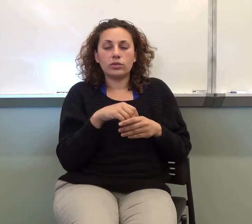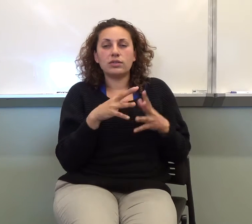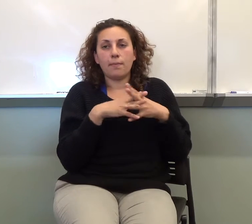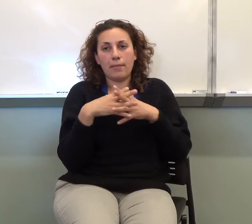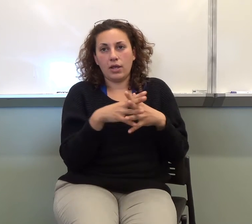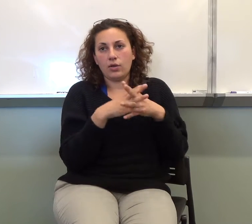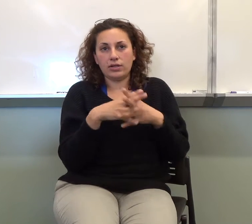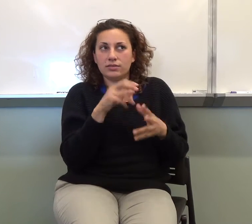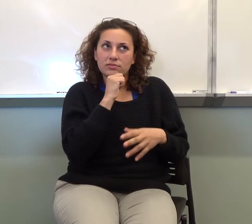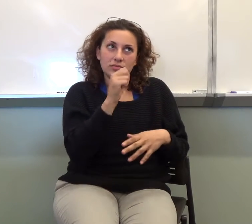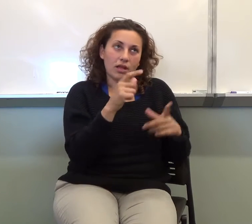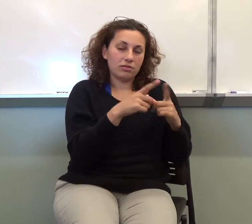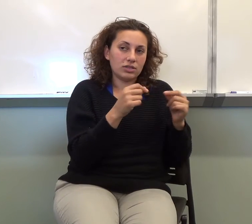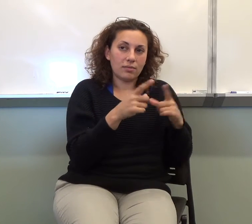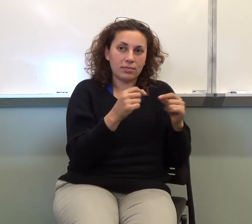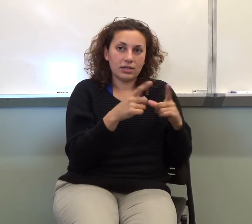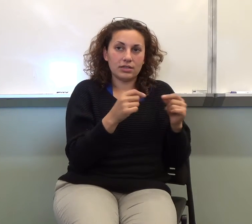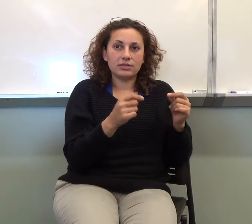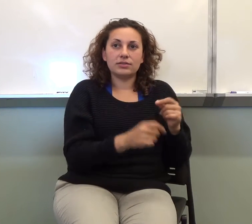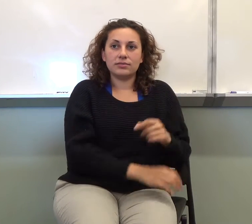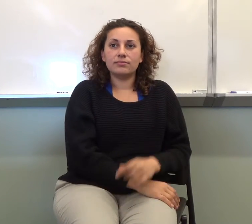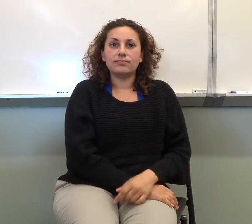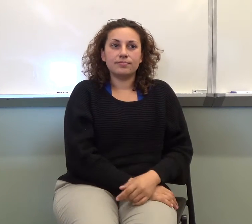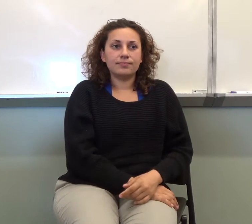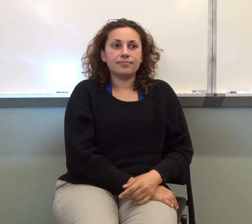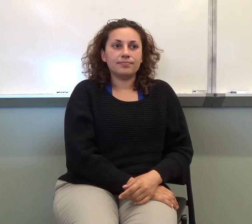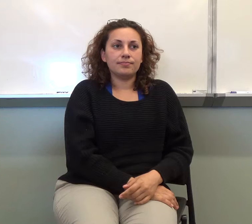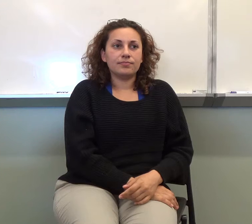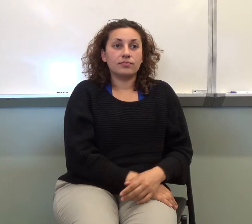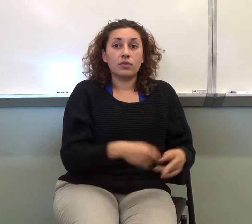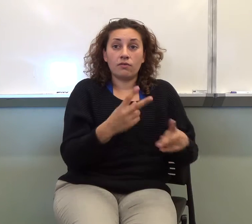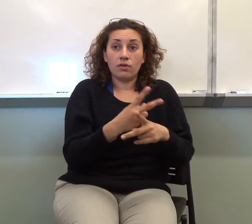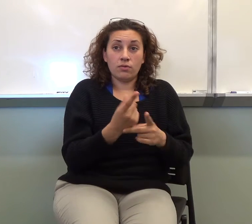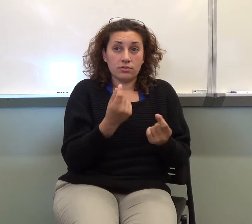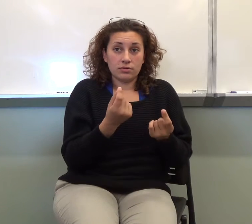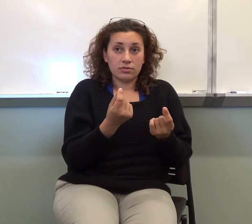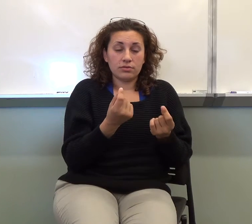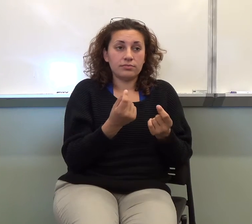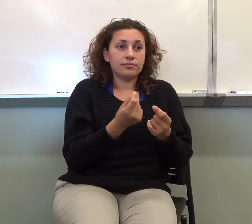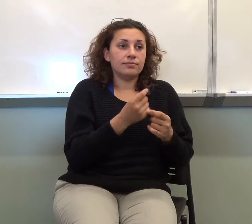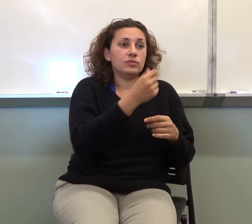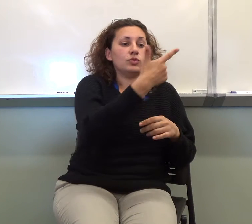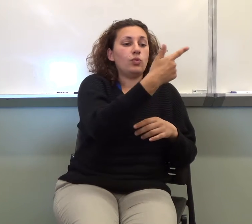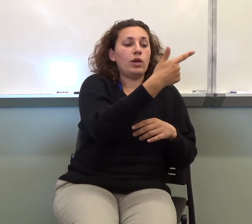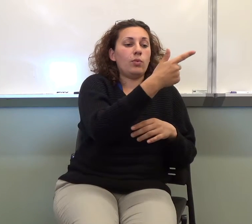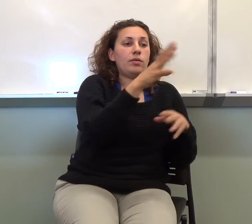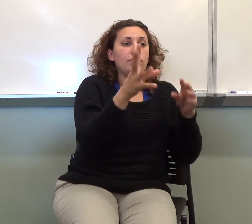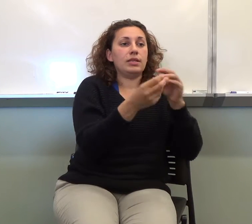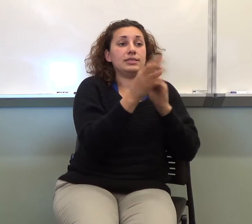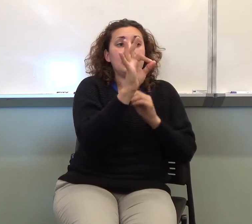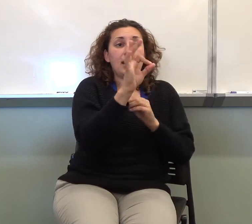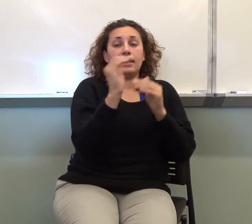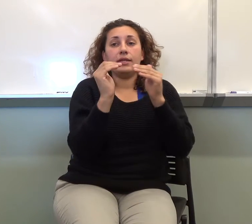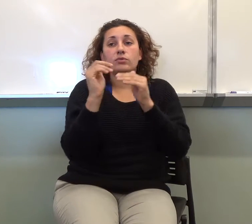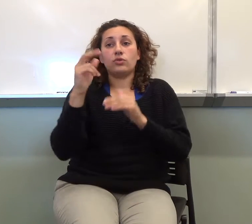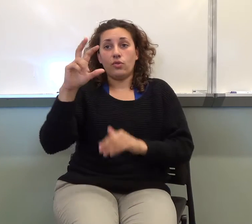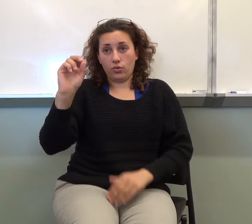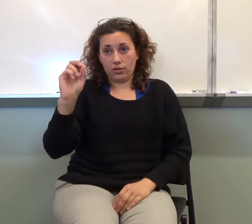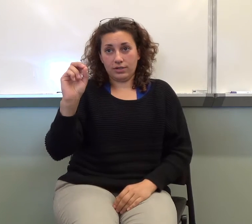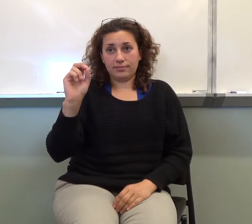than Japanese too. So in order to figure that out, you'd have to add the 21 to the 9 to get 30, put it over